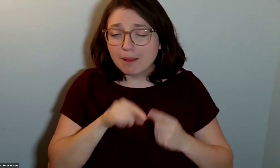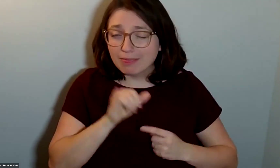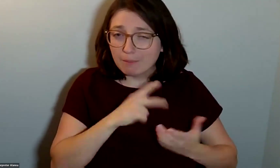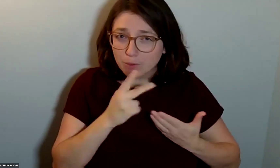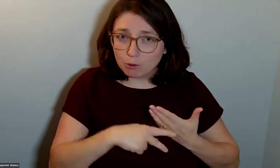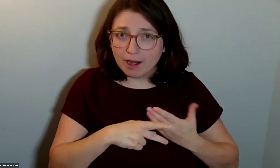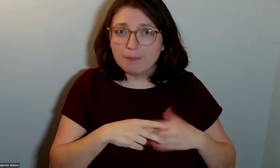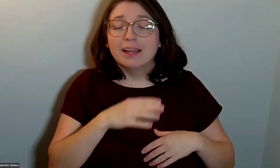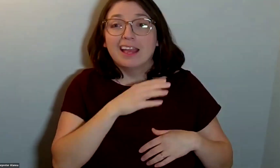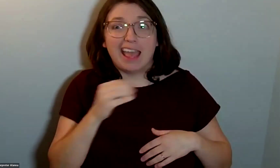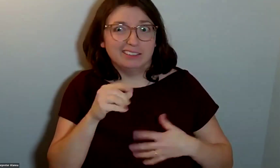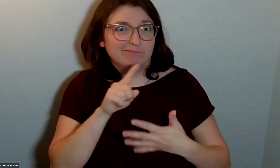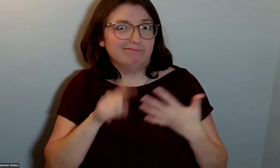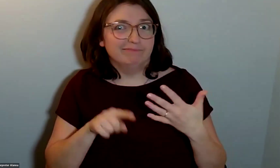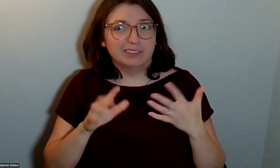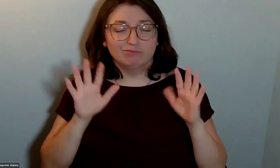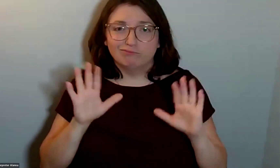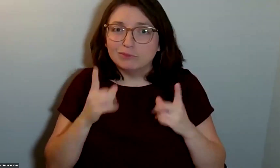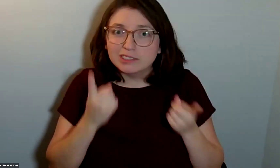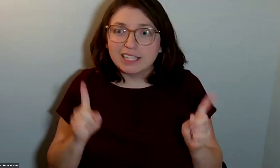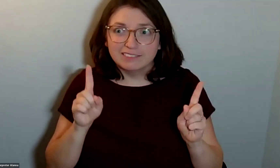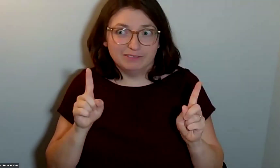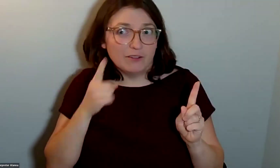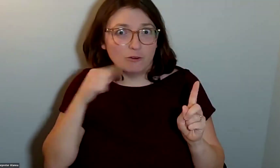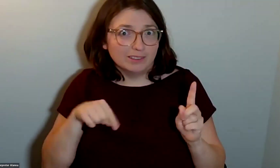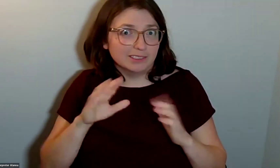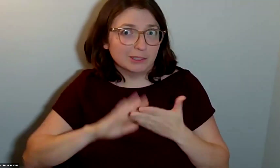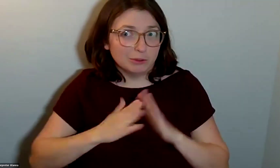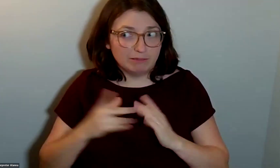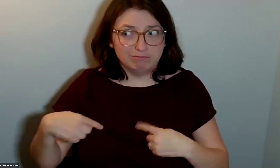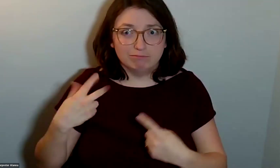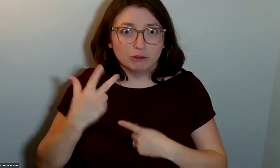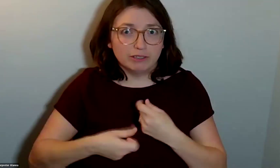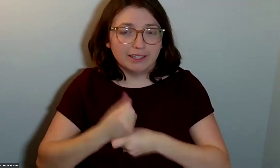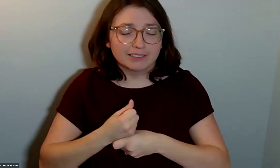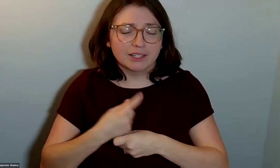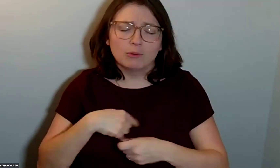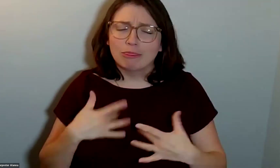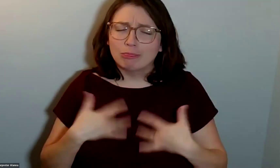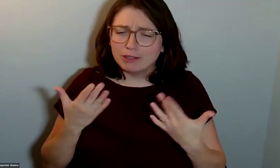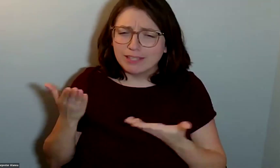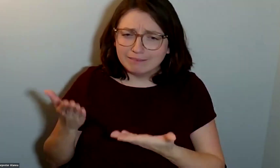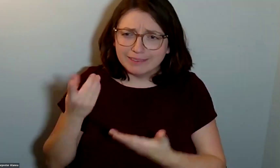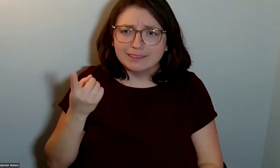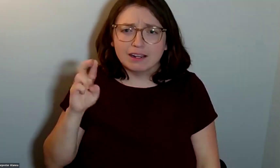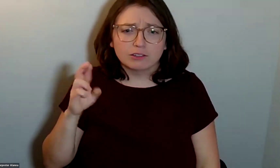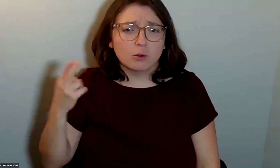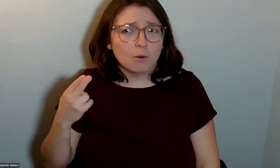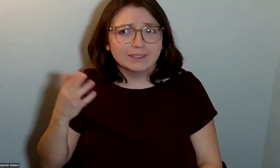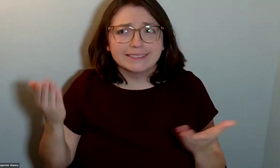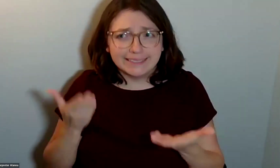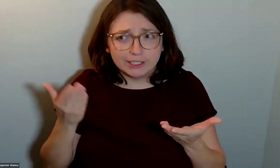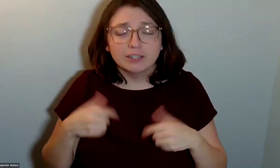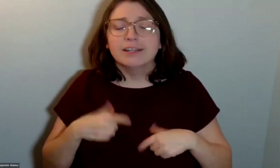that program has brought to our community over the past 3 years. We are thrilled to have Dr. Horowitz with us and to welcome him